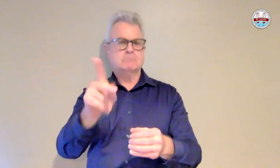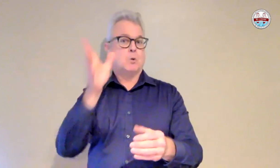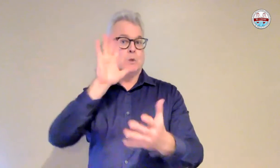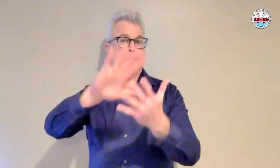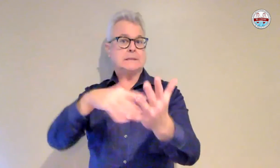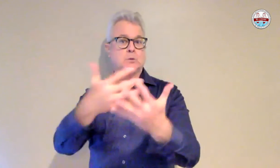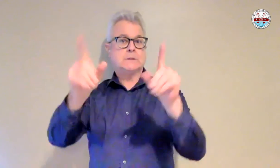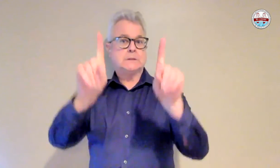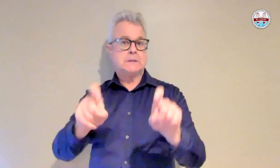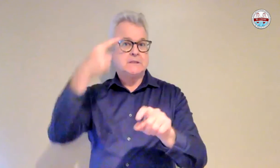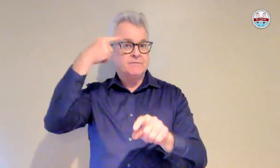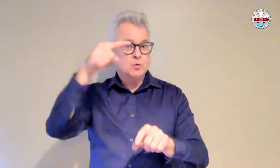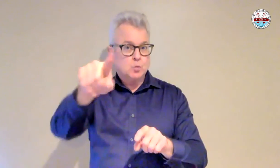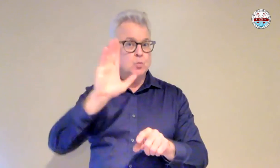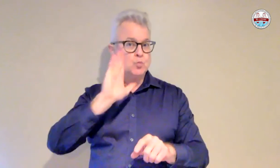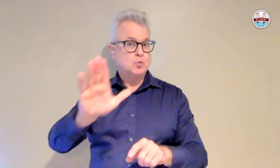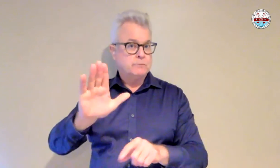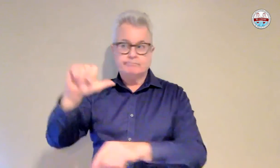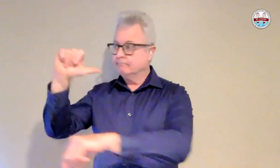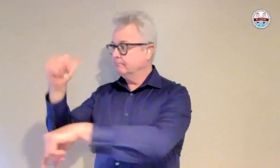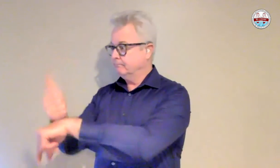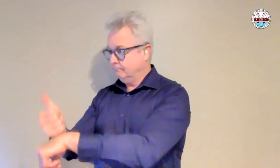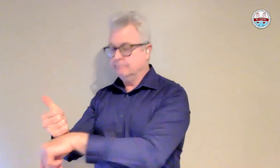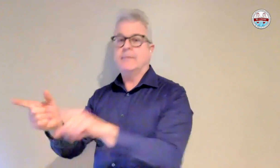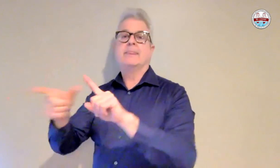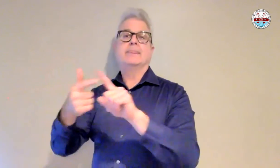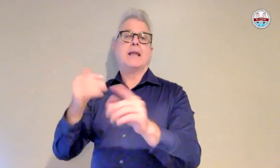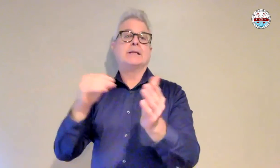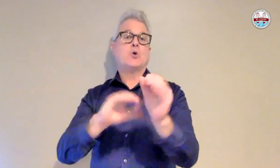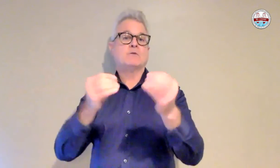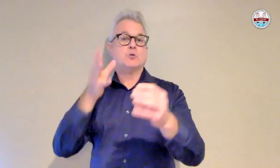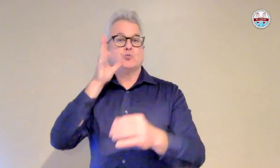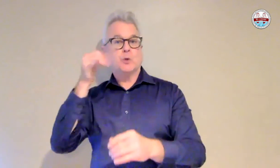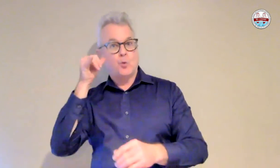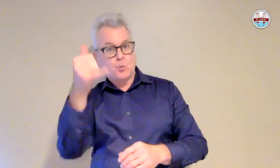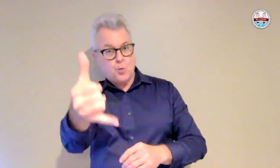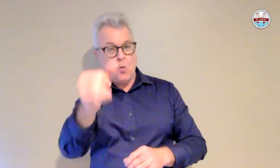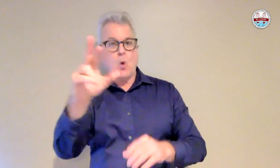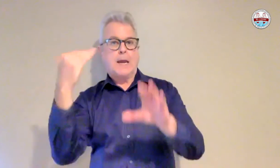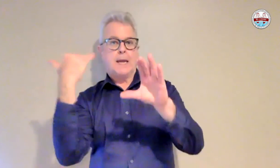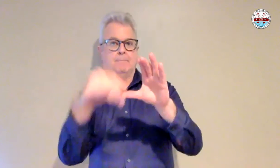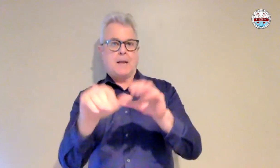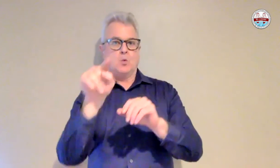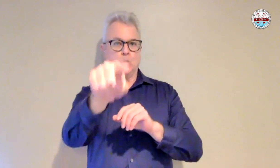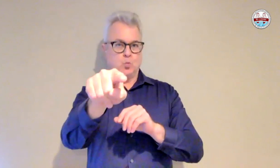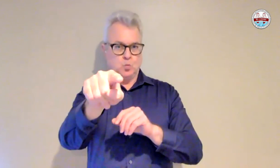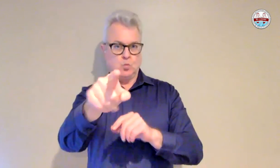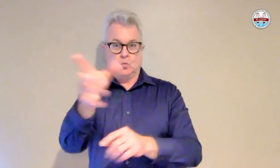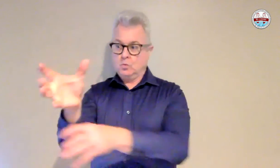and ask them about the symptoms that you're experiencing, they will schedule a test for you. Then the doctor's office will call you back or